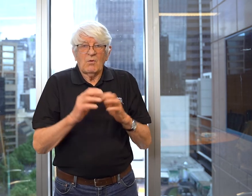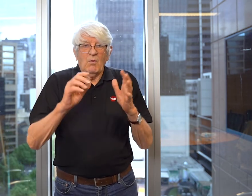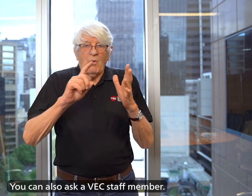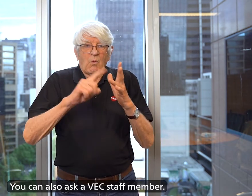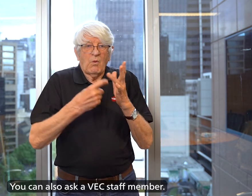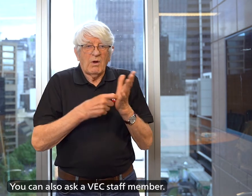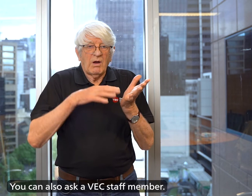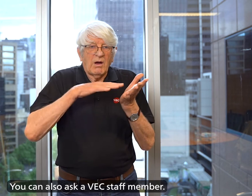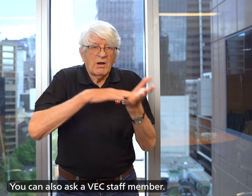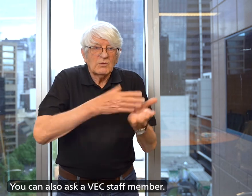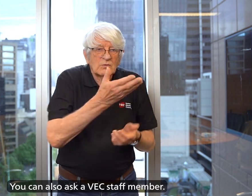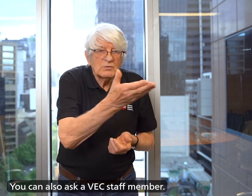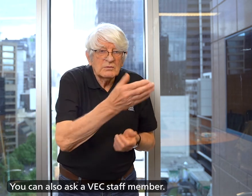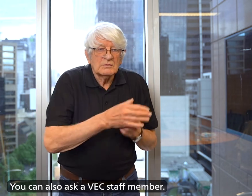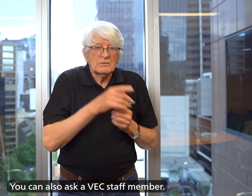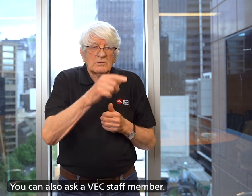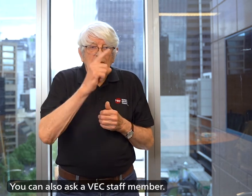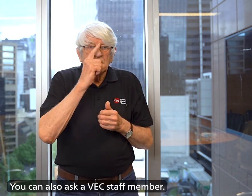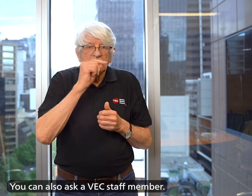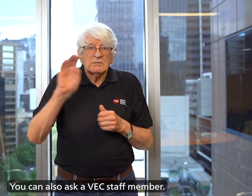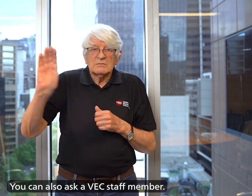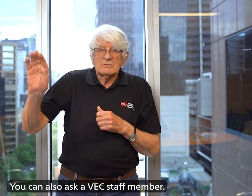You can also ask a VEC staff member.